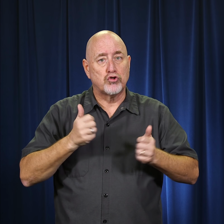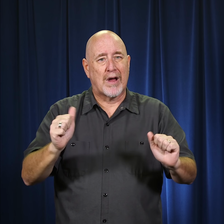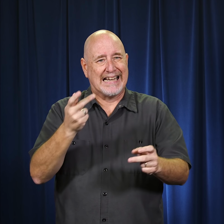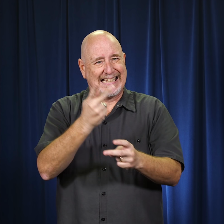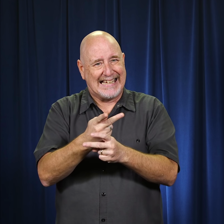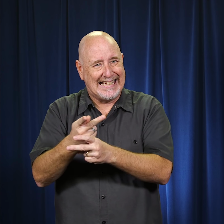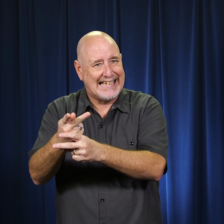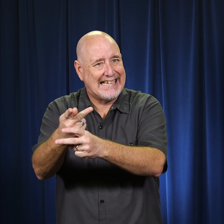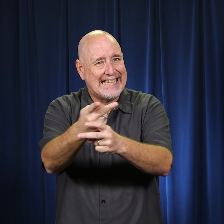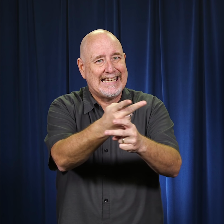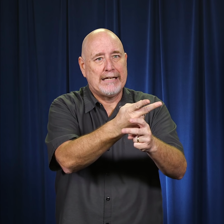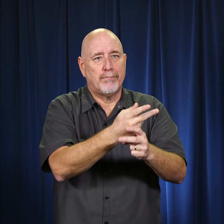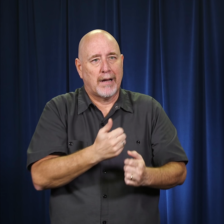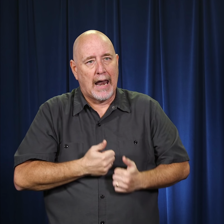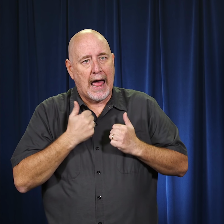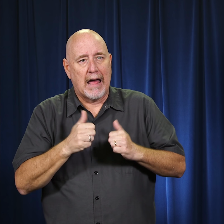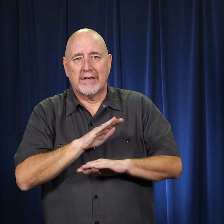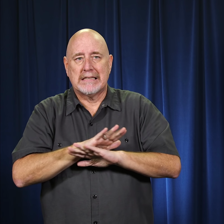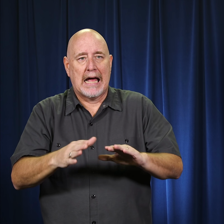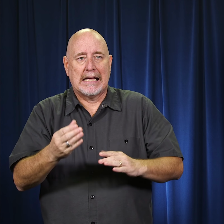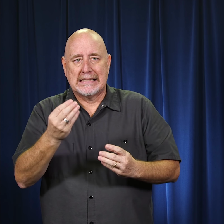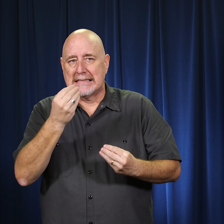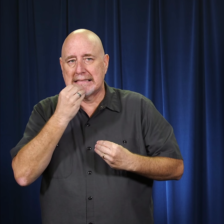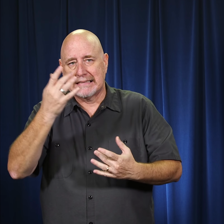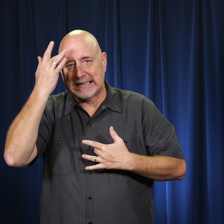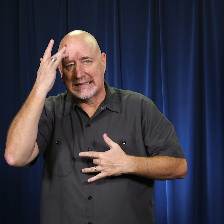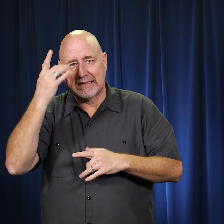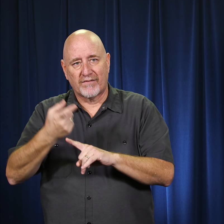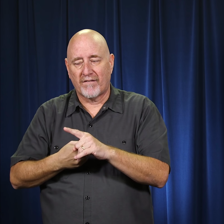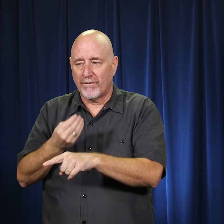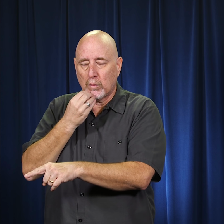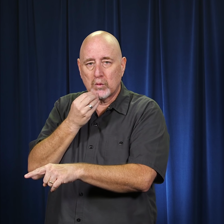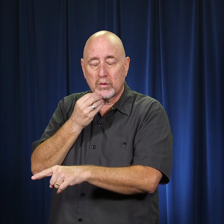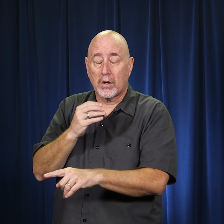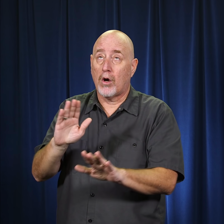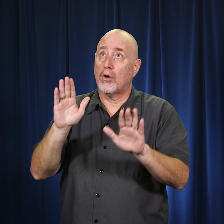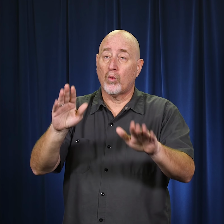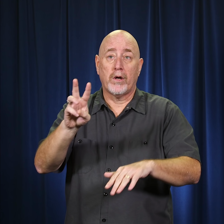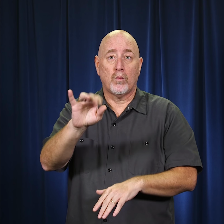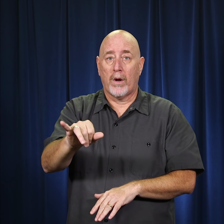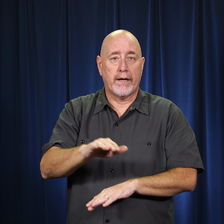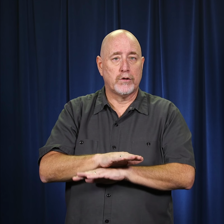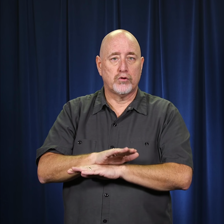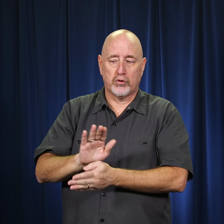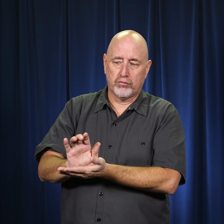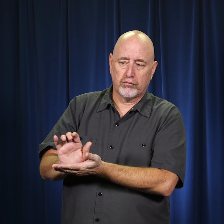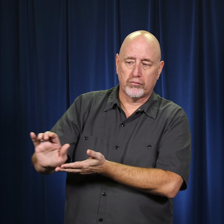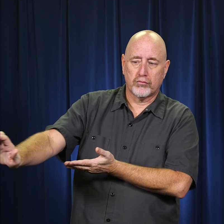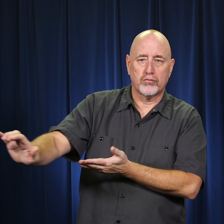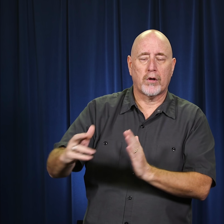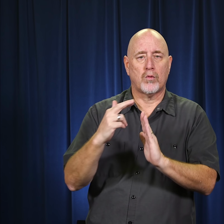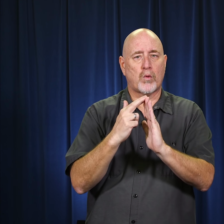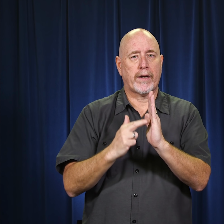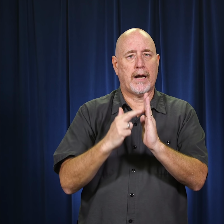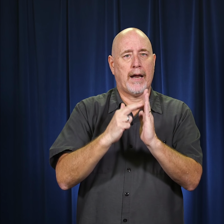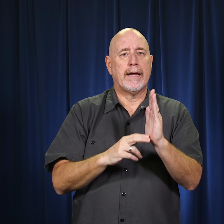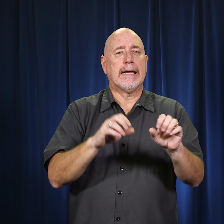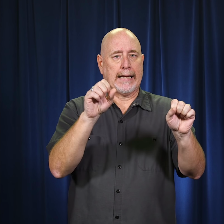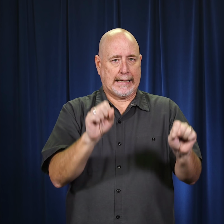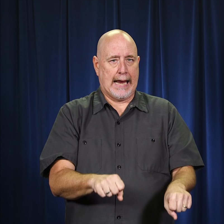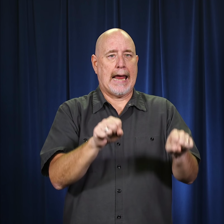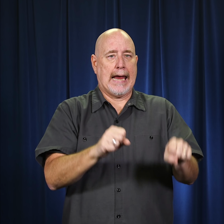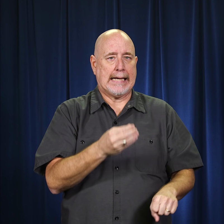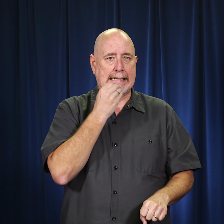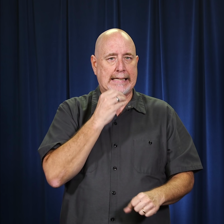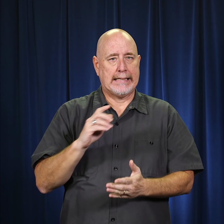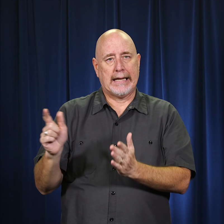try to keep from getting food-borne illnesses, one great way would just be to regulate what